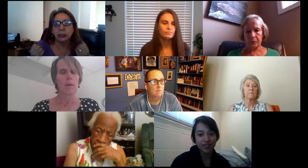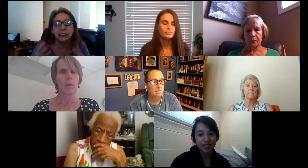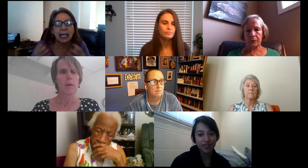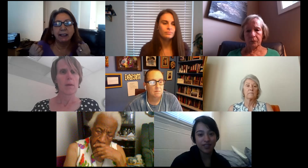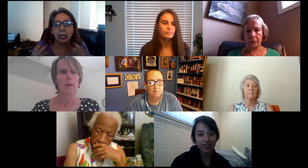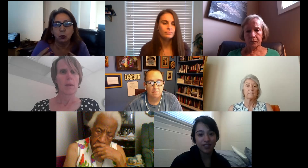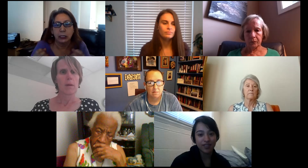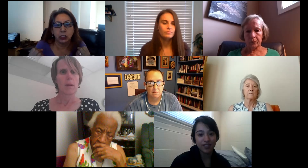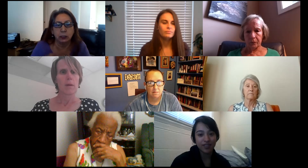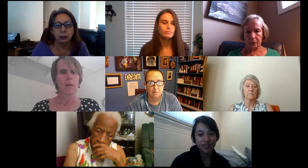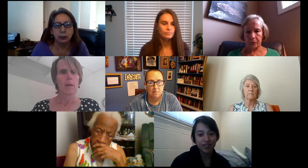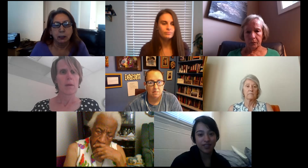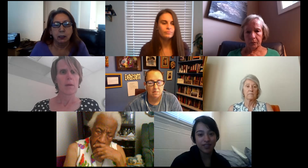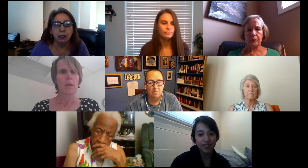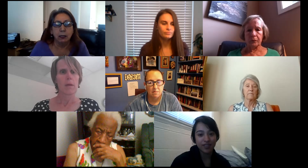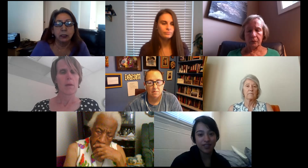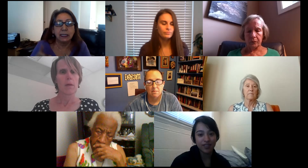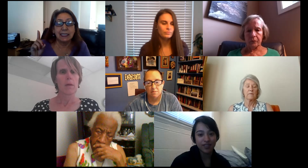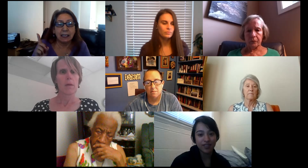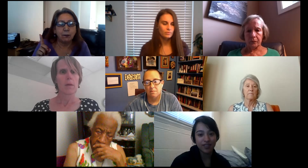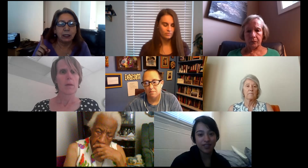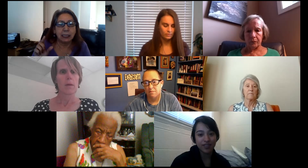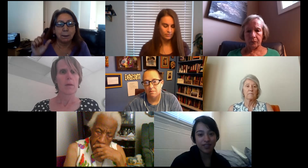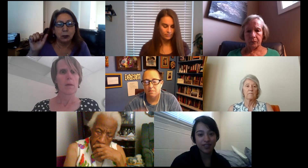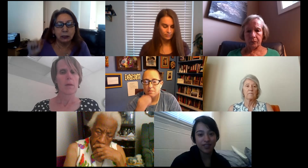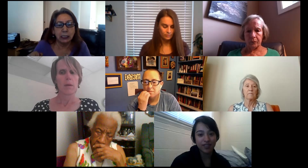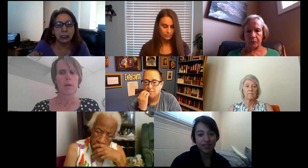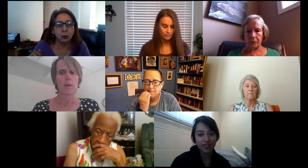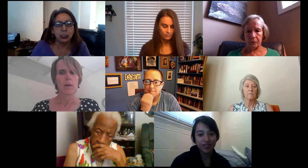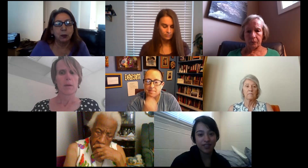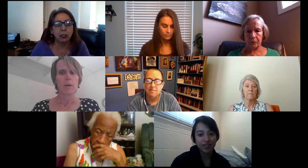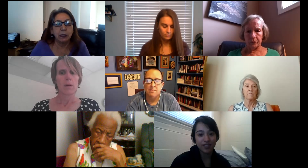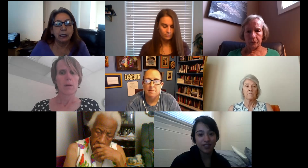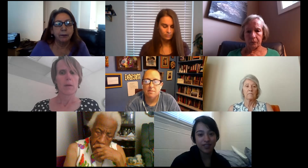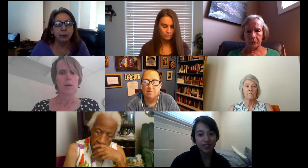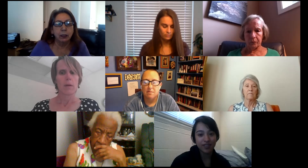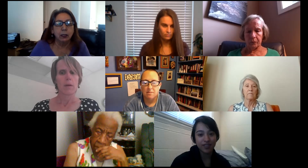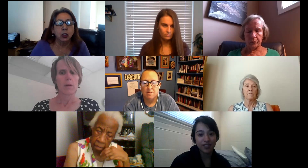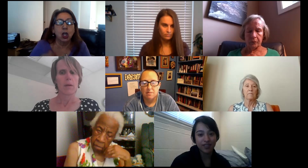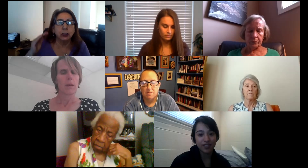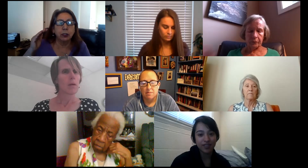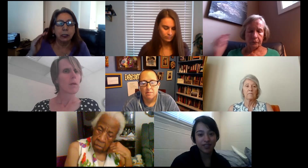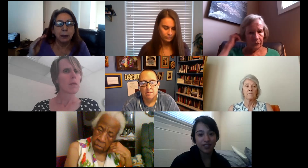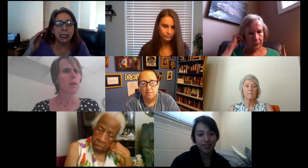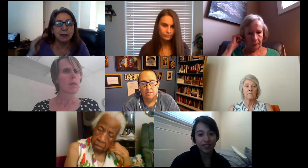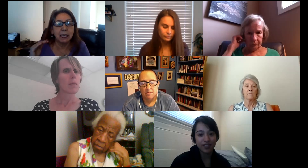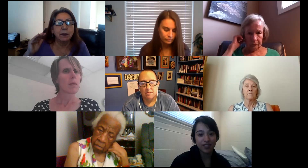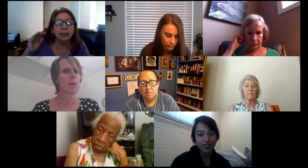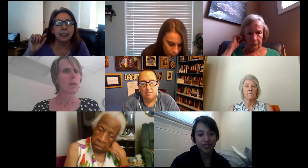using sign language. There's the deaf with a capital D, which probably became deaf at a